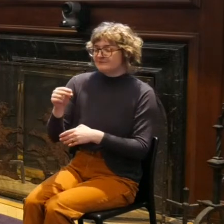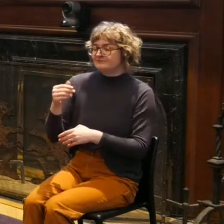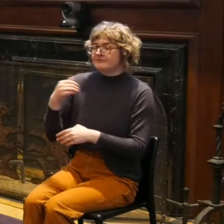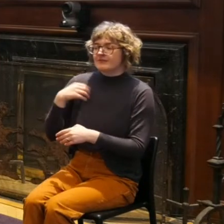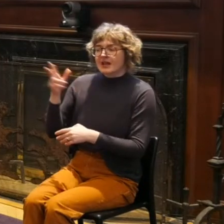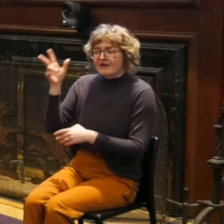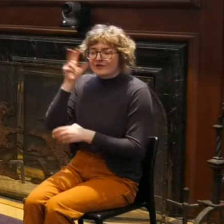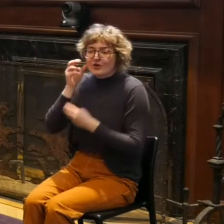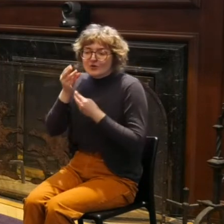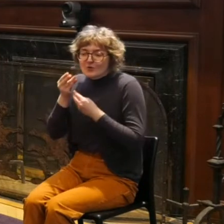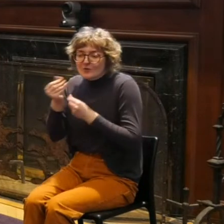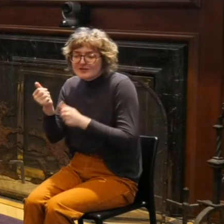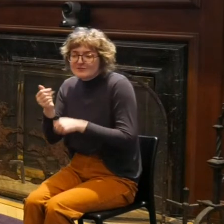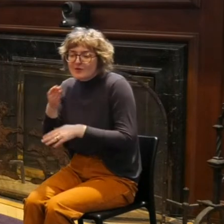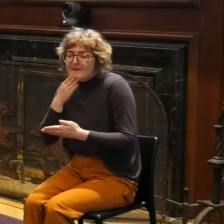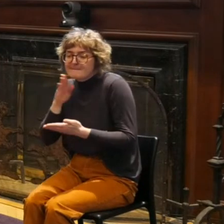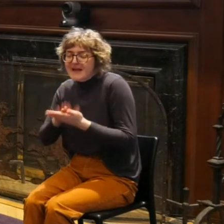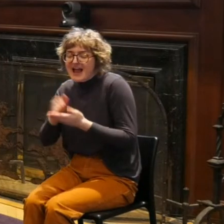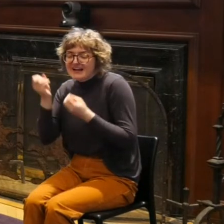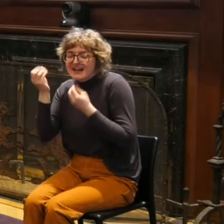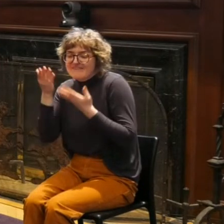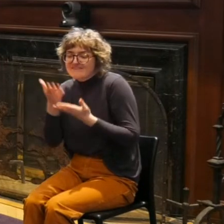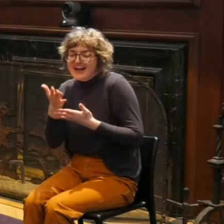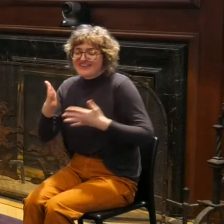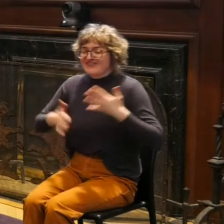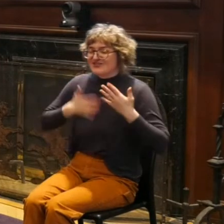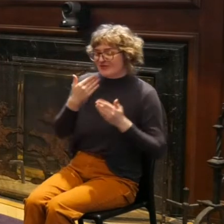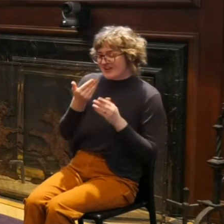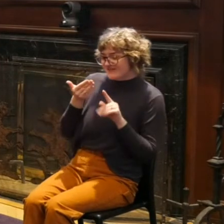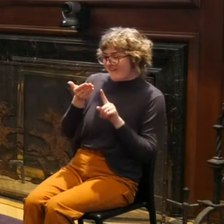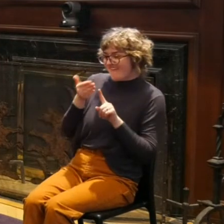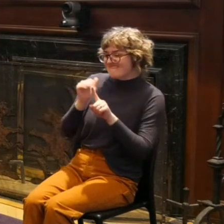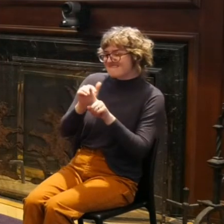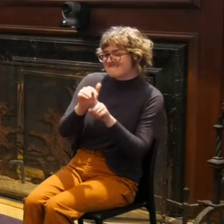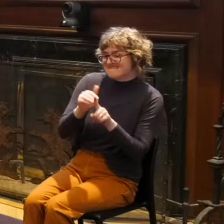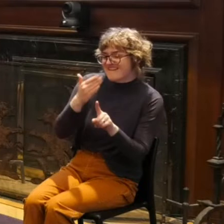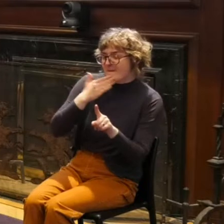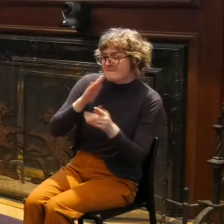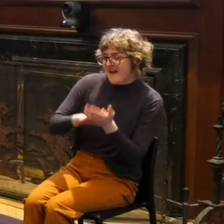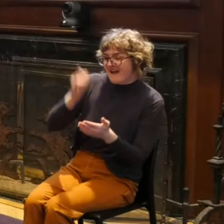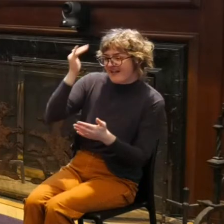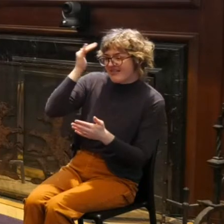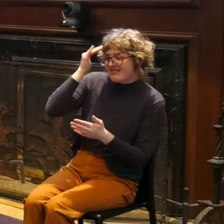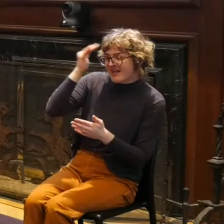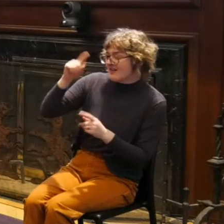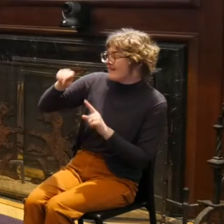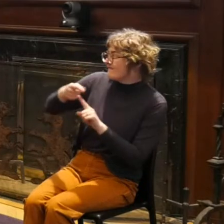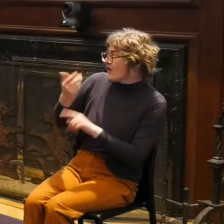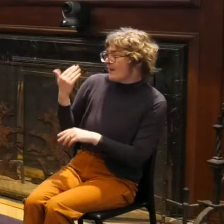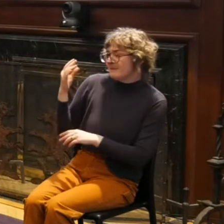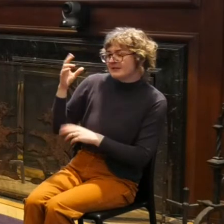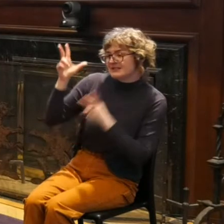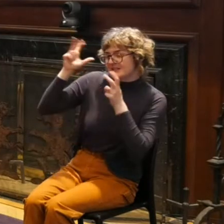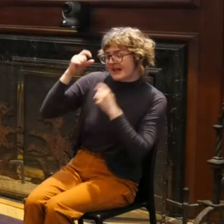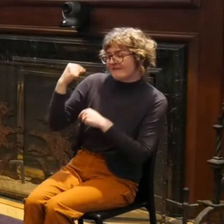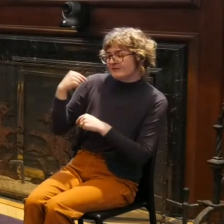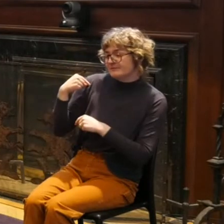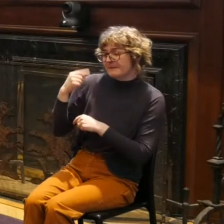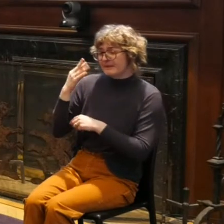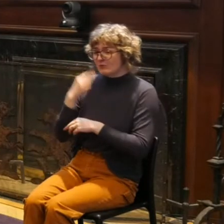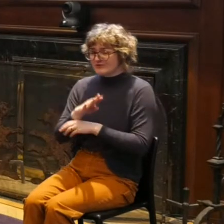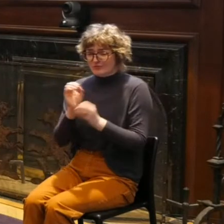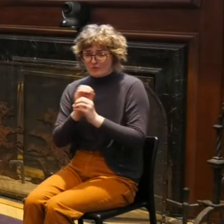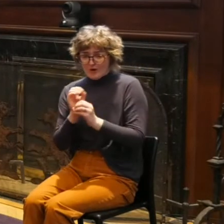I haven't even heard a whisper of bad advice or joyful enabling of my bad thoughts from him. Just a hum to himself, a whistle to no